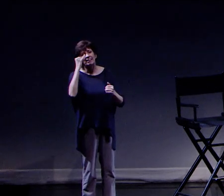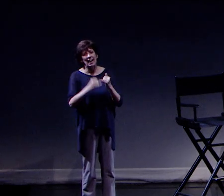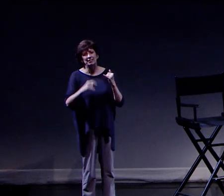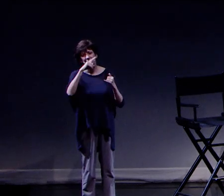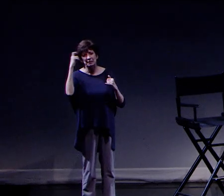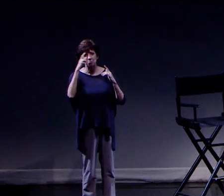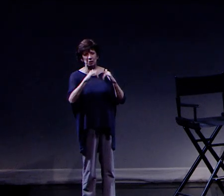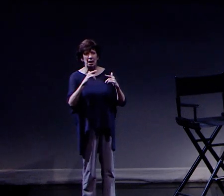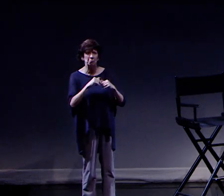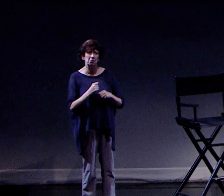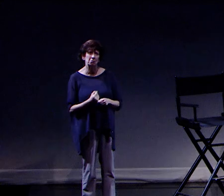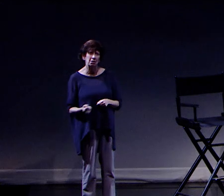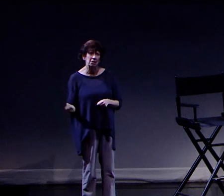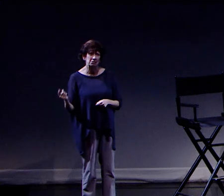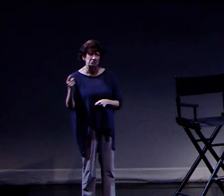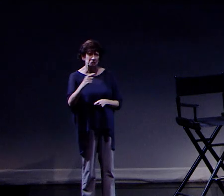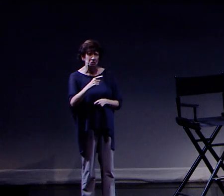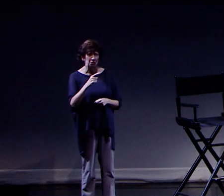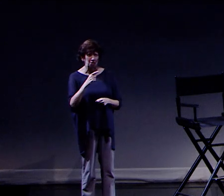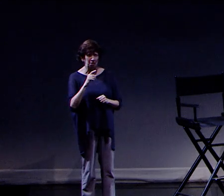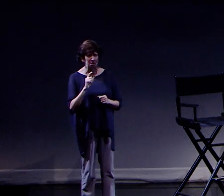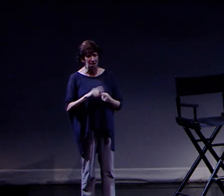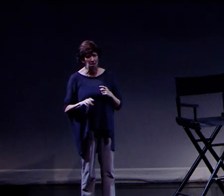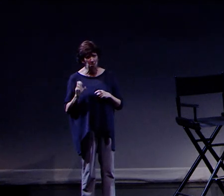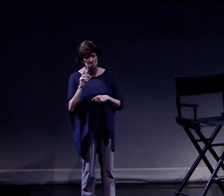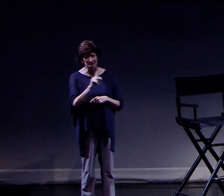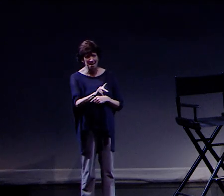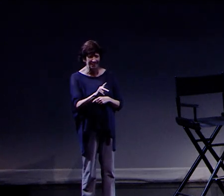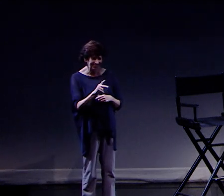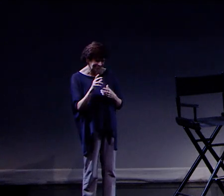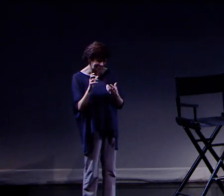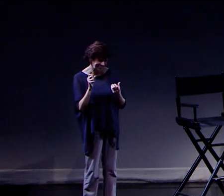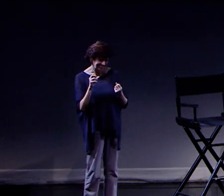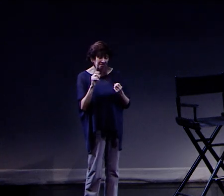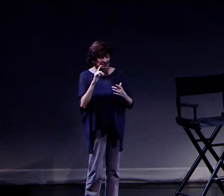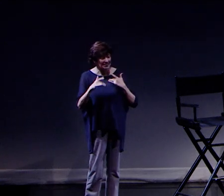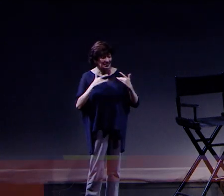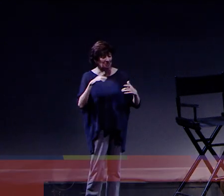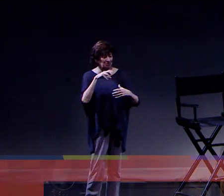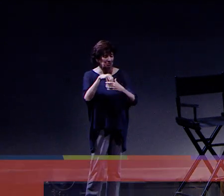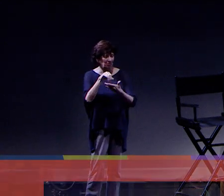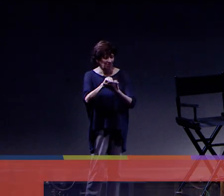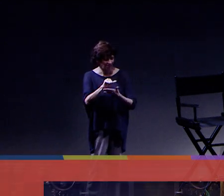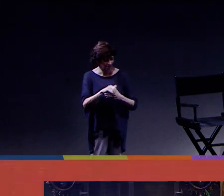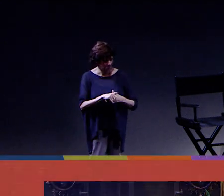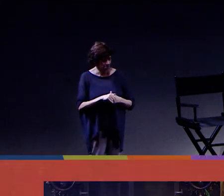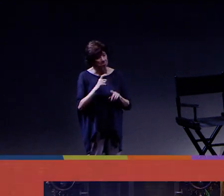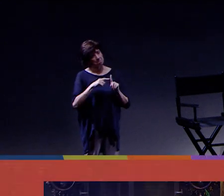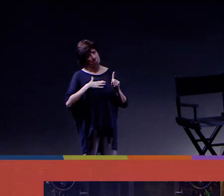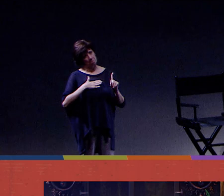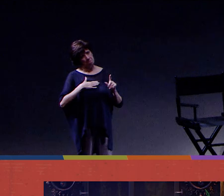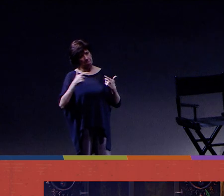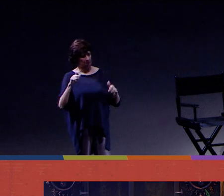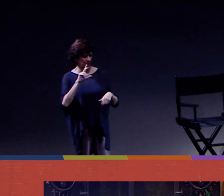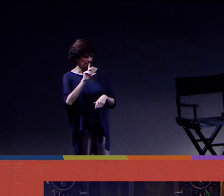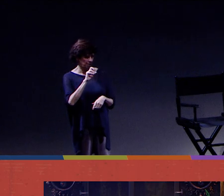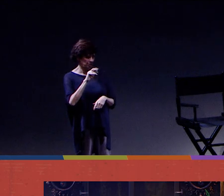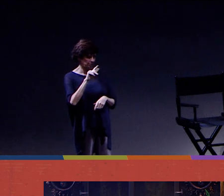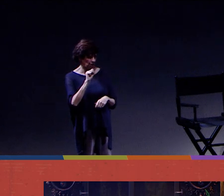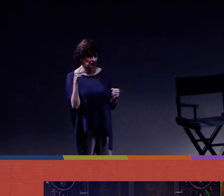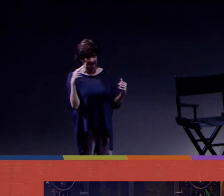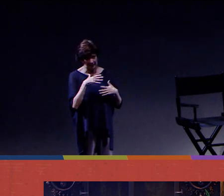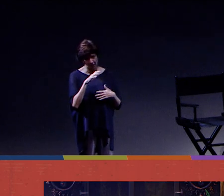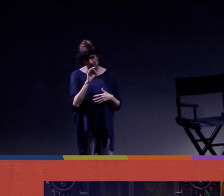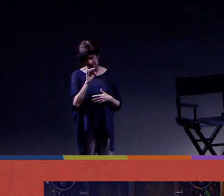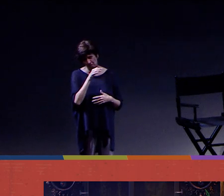wait a whole year until it came back again. So it was very exciting to be a part of. But I'm also, this is my big thing. I love Knott Scary Farm. I work